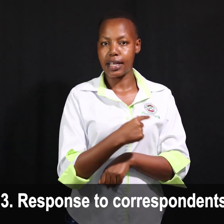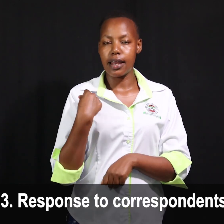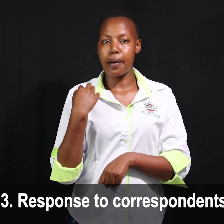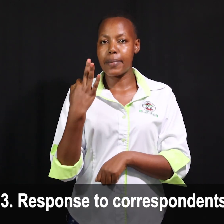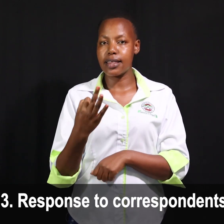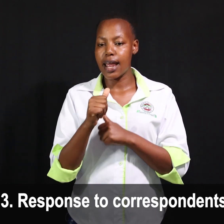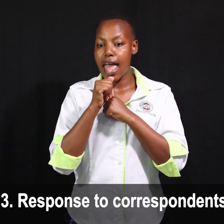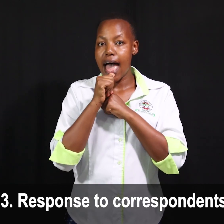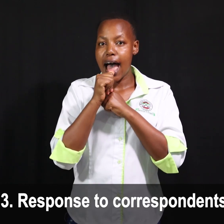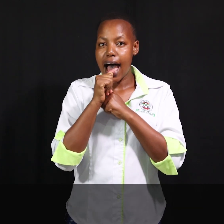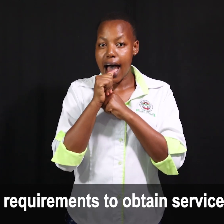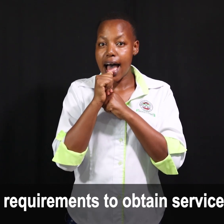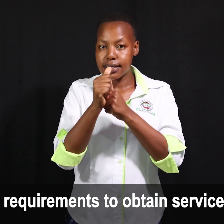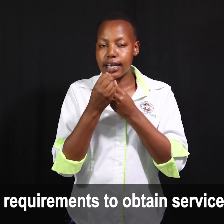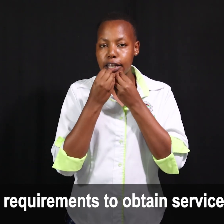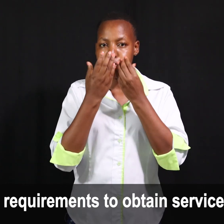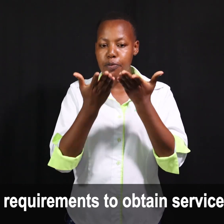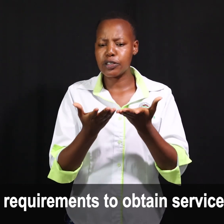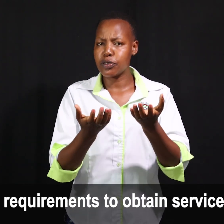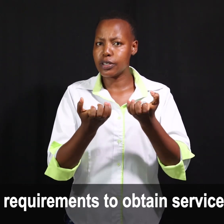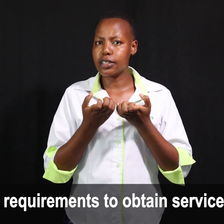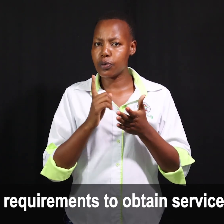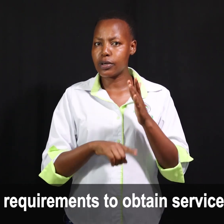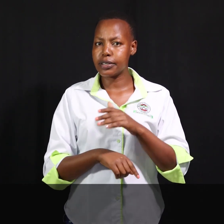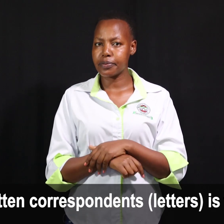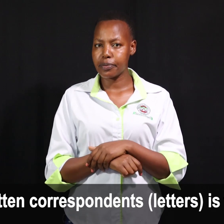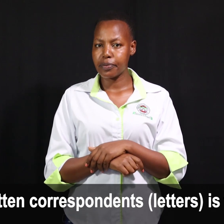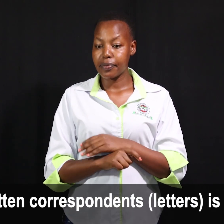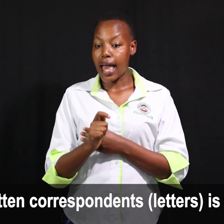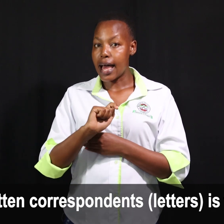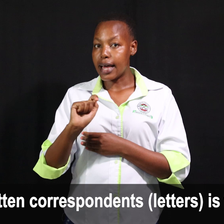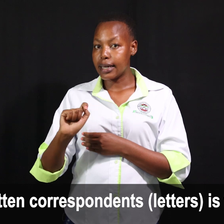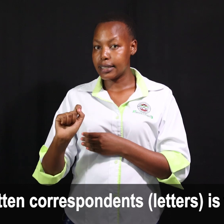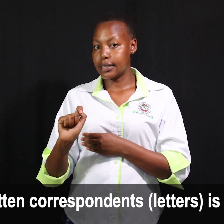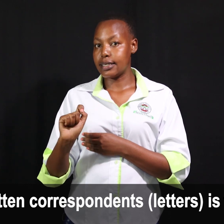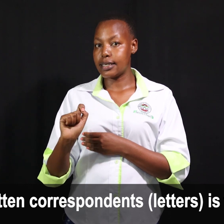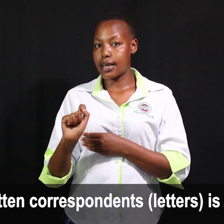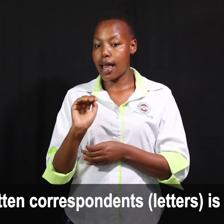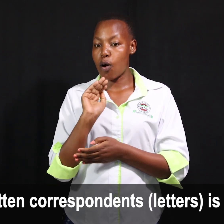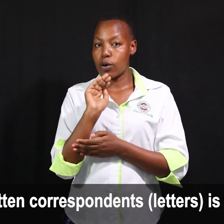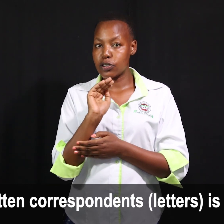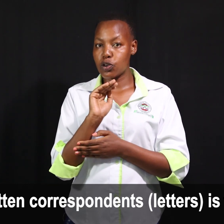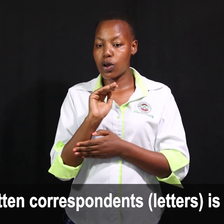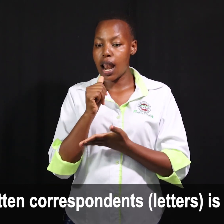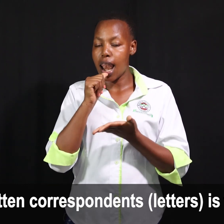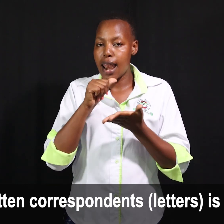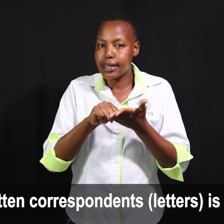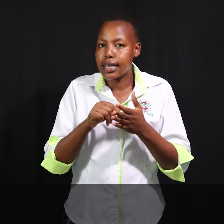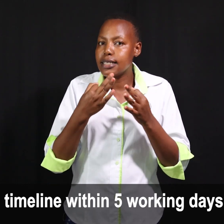to correspondence. Requirements to obtain service, written correspondence. Letters is free.